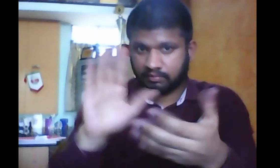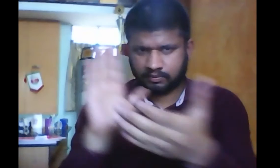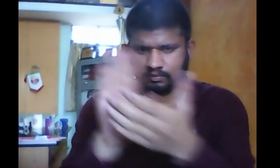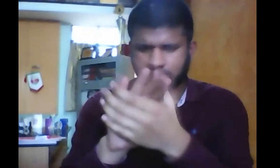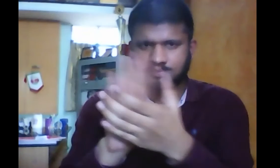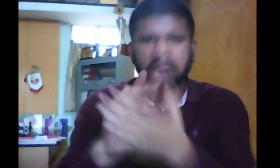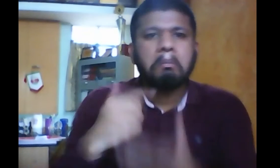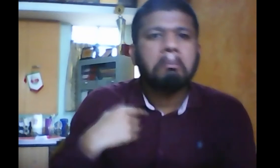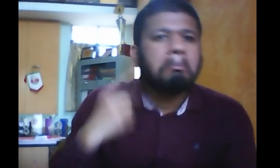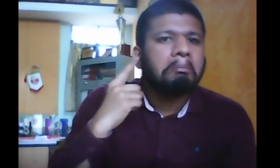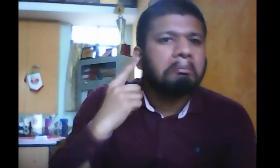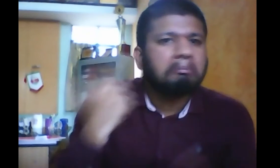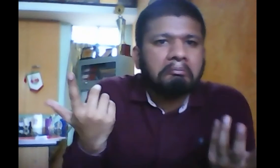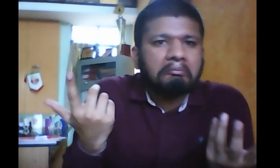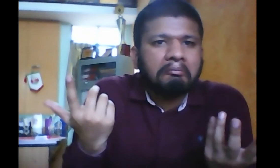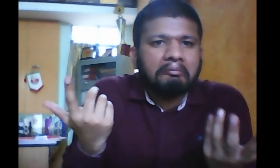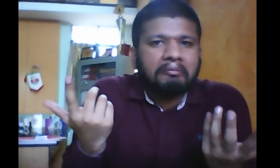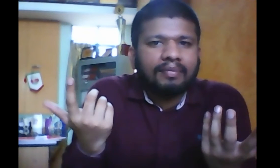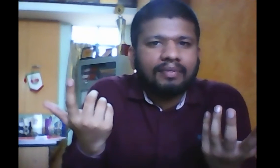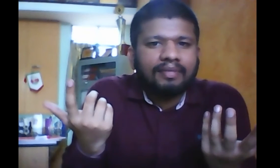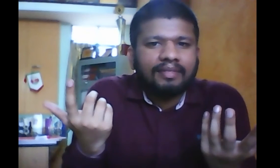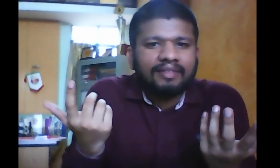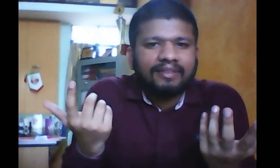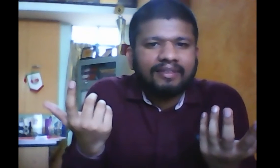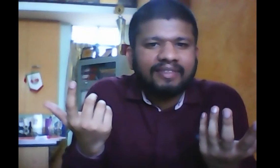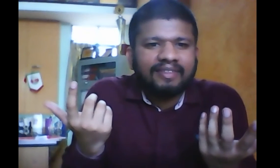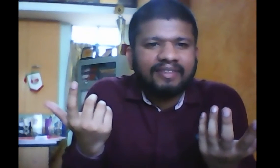So you can hear, so you are making the noise, tapping your